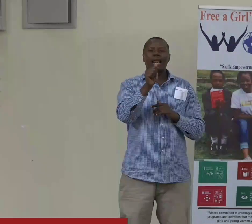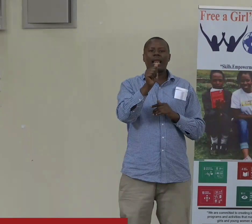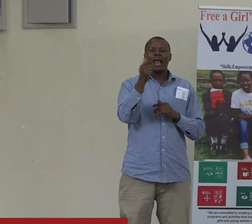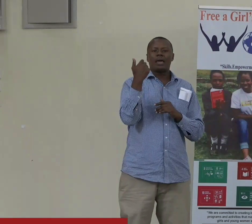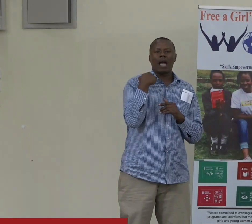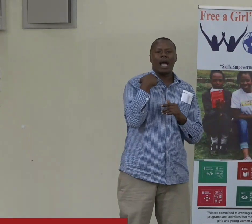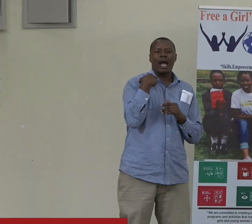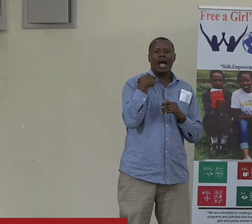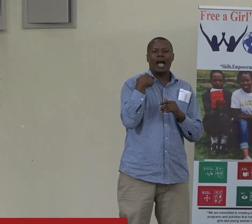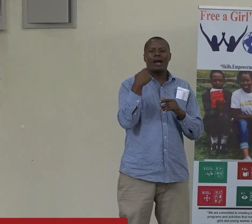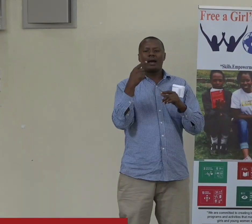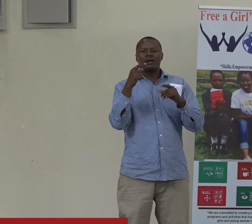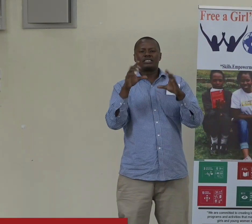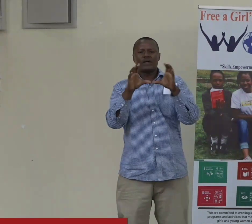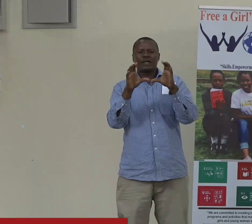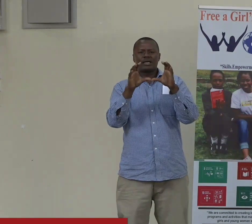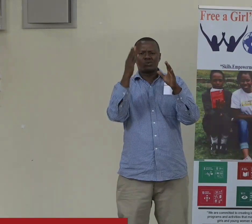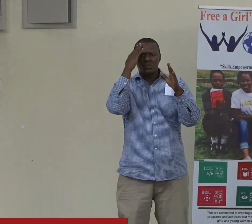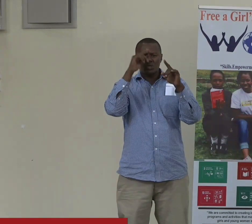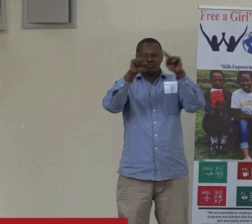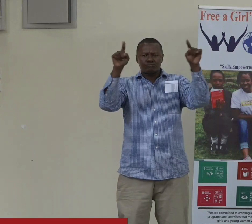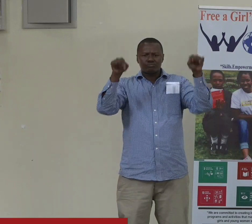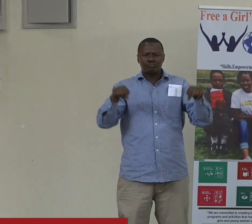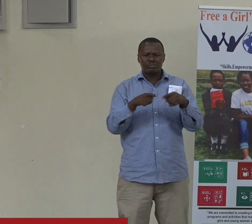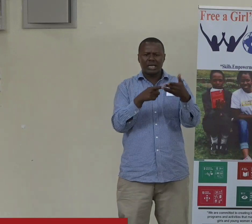KRA PIN, so when someone wants a KRA